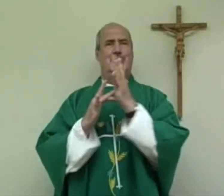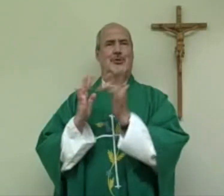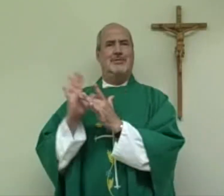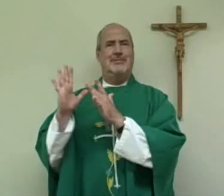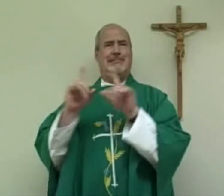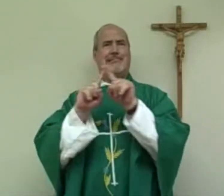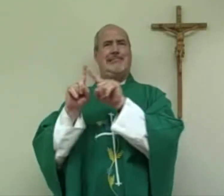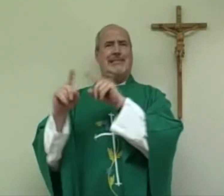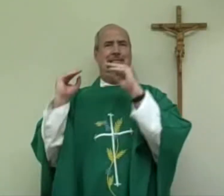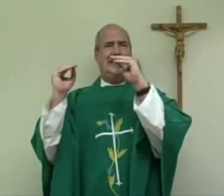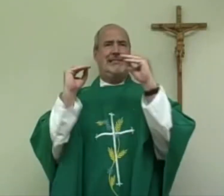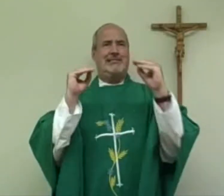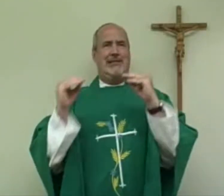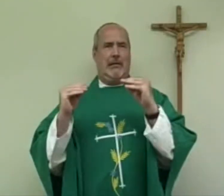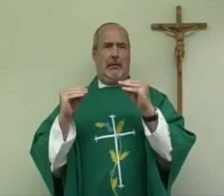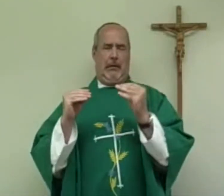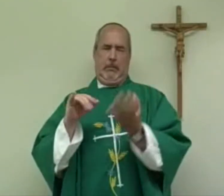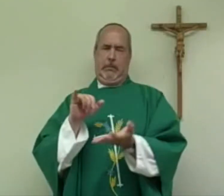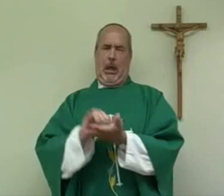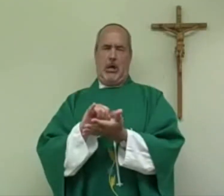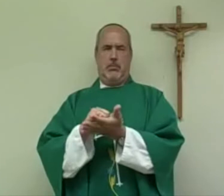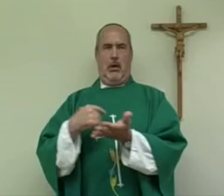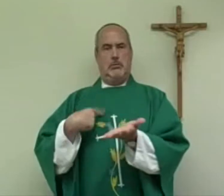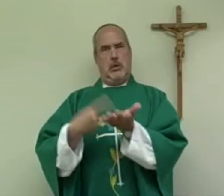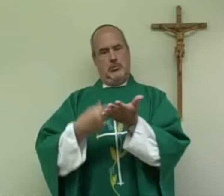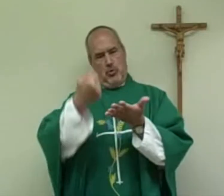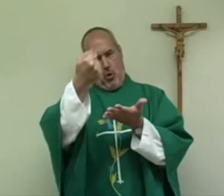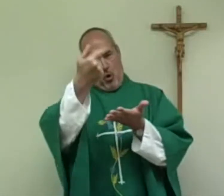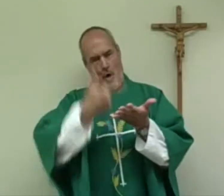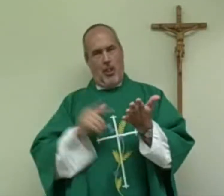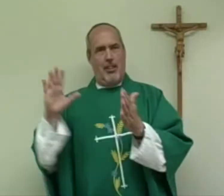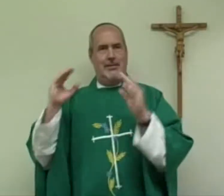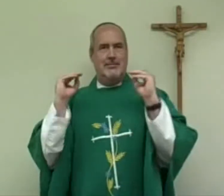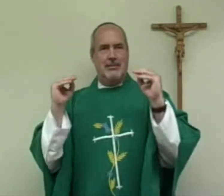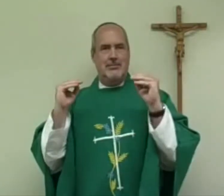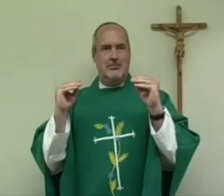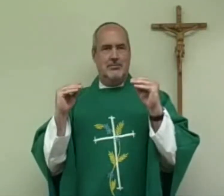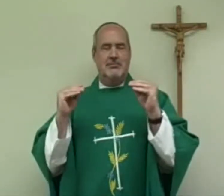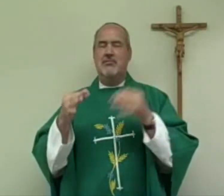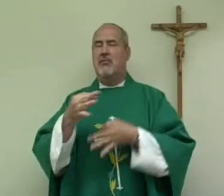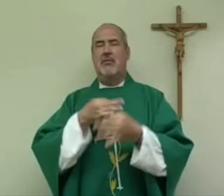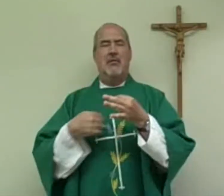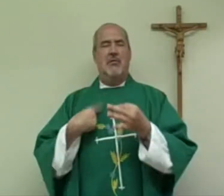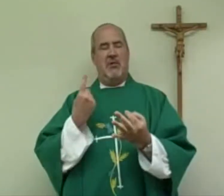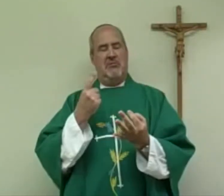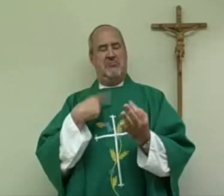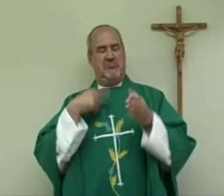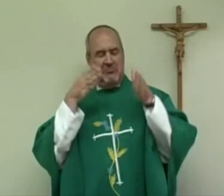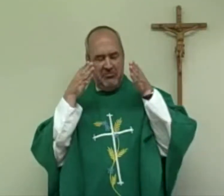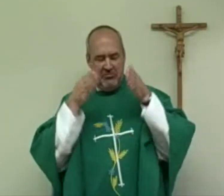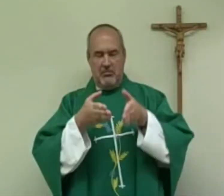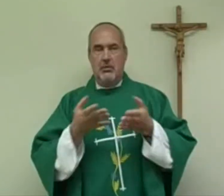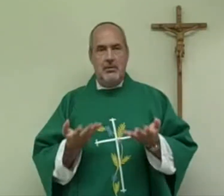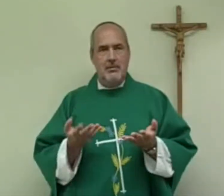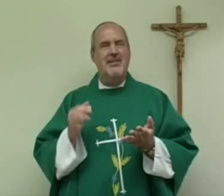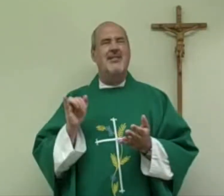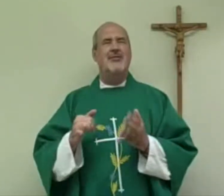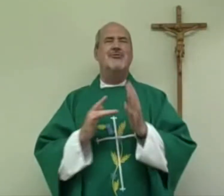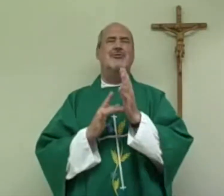Today, the gospel has many different teachings from Jesus, and it would be too difficult to talk about all of them, so I'd like to focus on